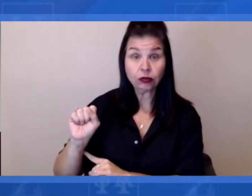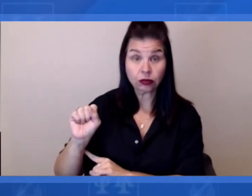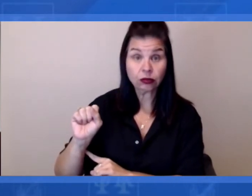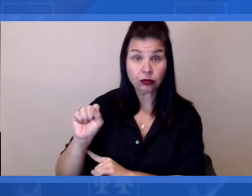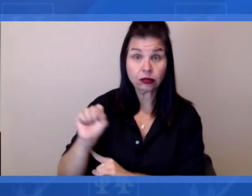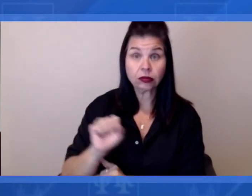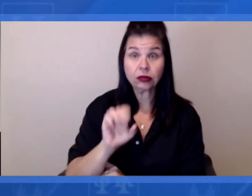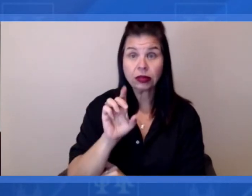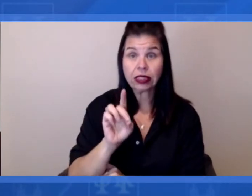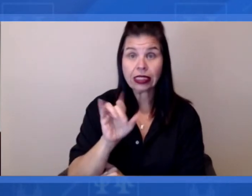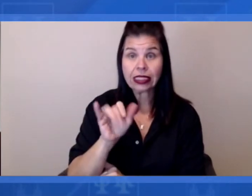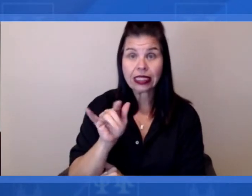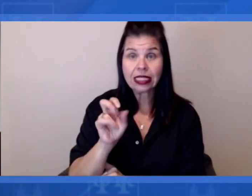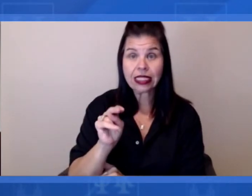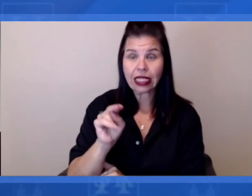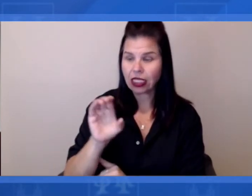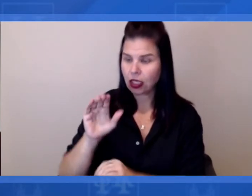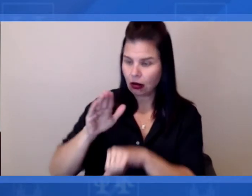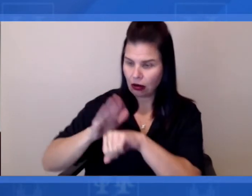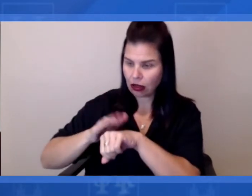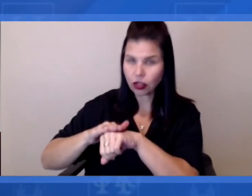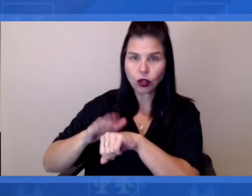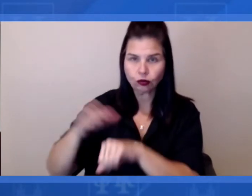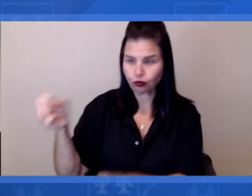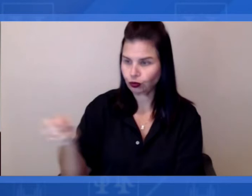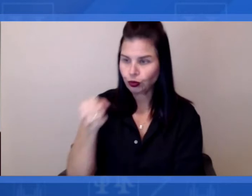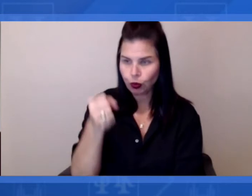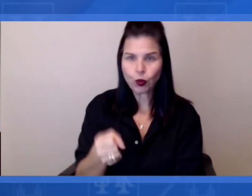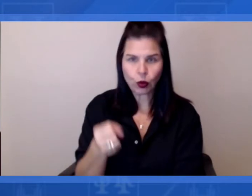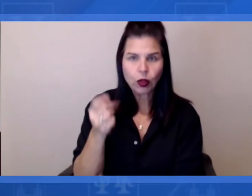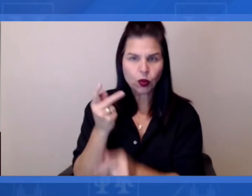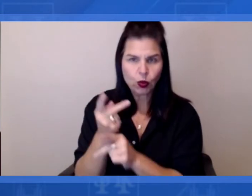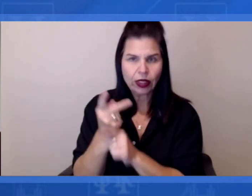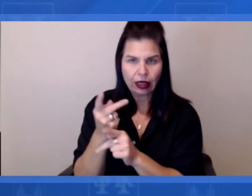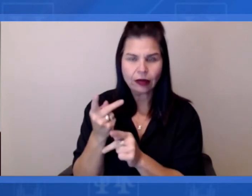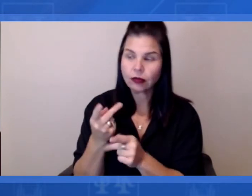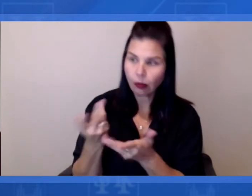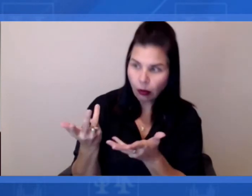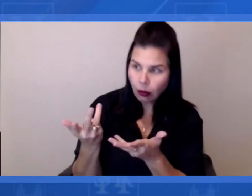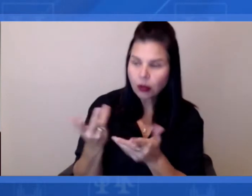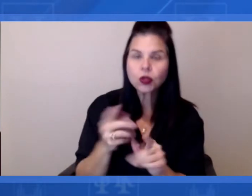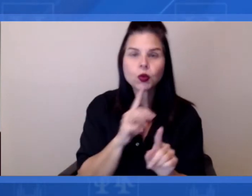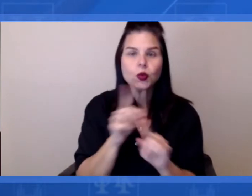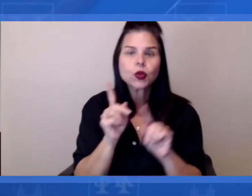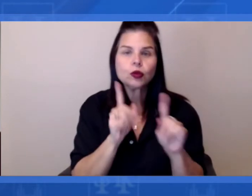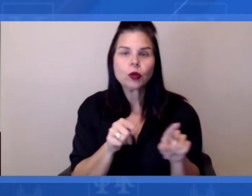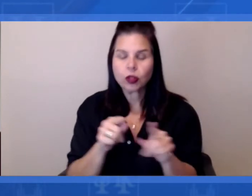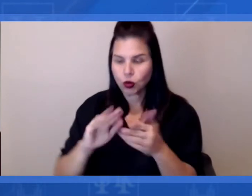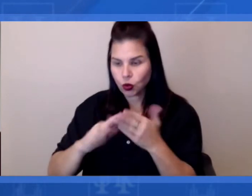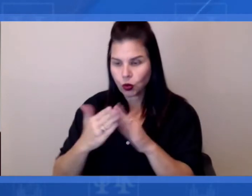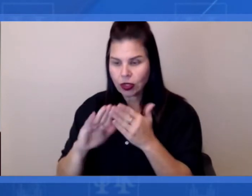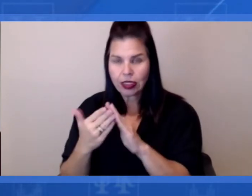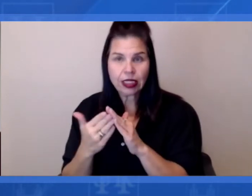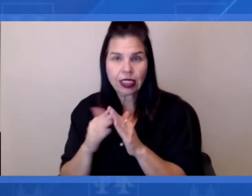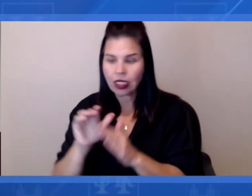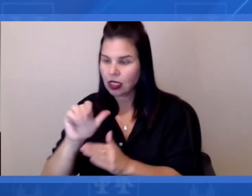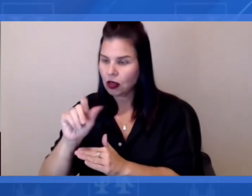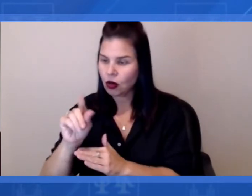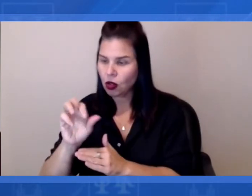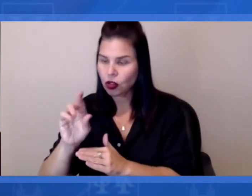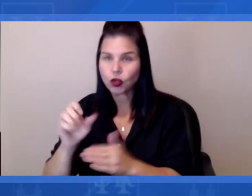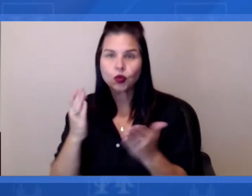Dillon Consulting to assist us in responding to the City Auditor's recommendations.